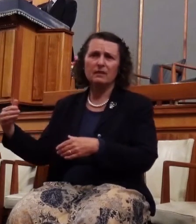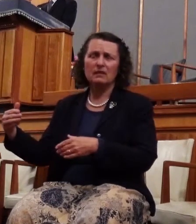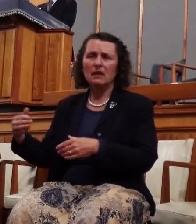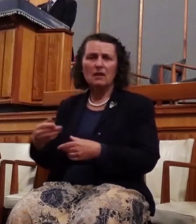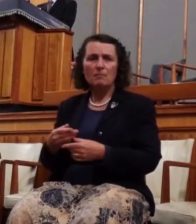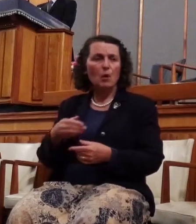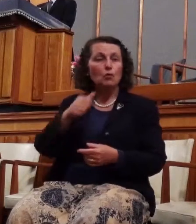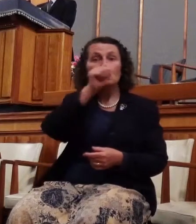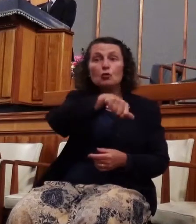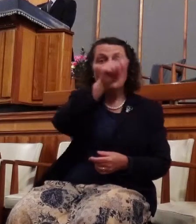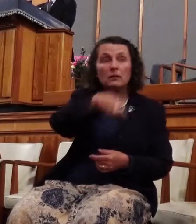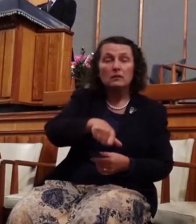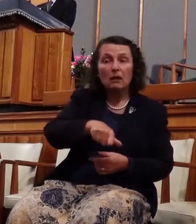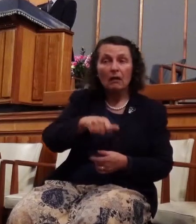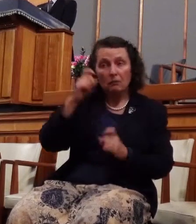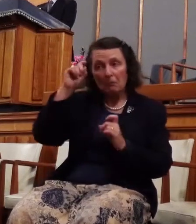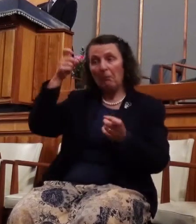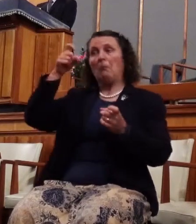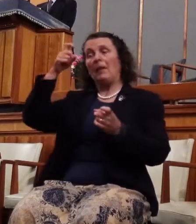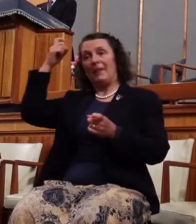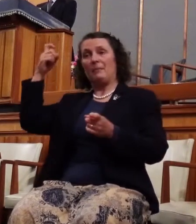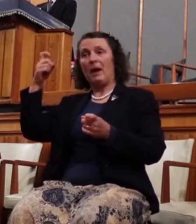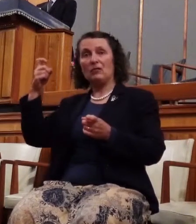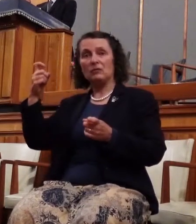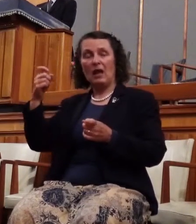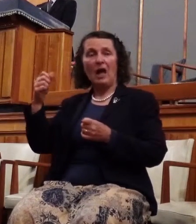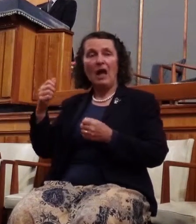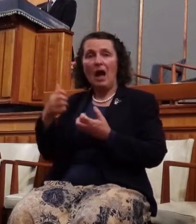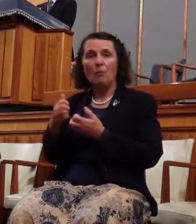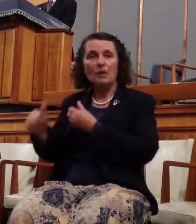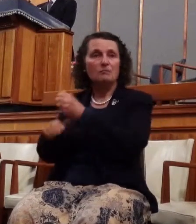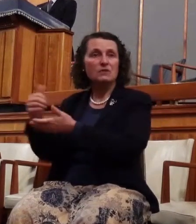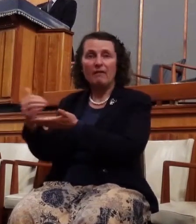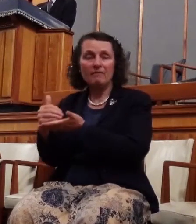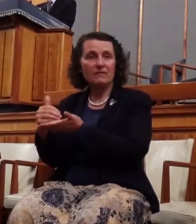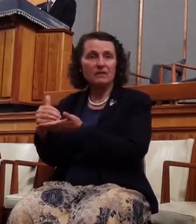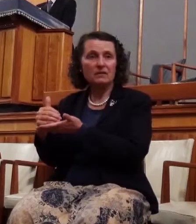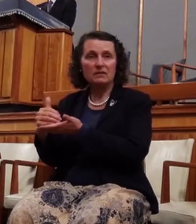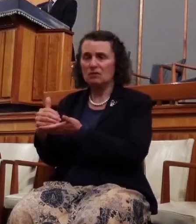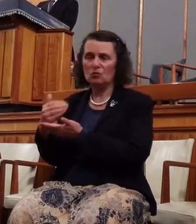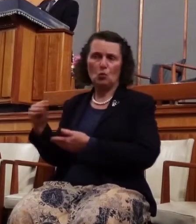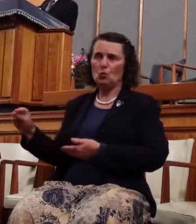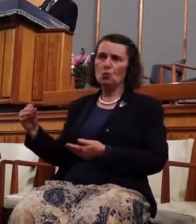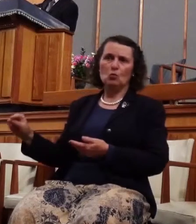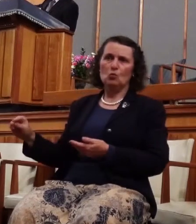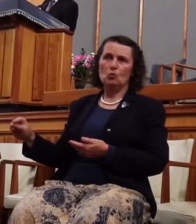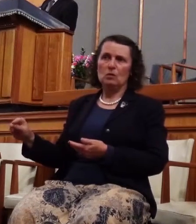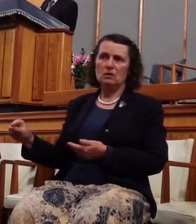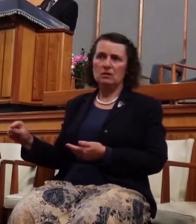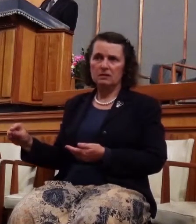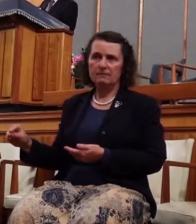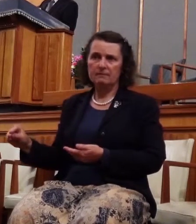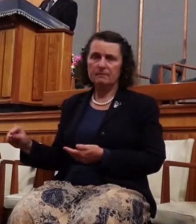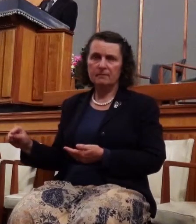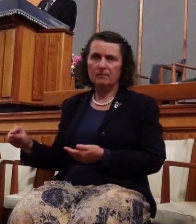man could have never thought about a way for men to be forgiven and to have their sins forgiven by somebody